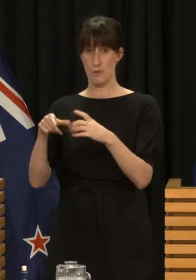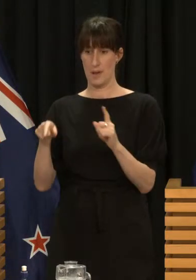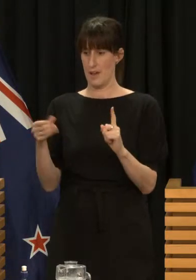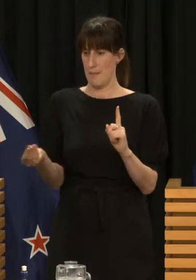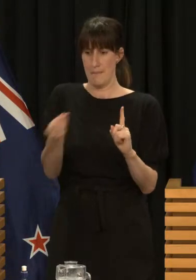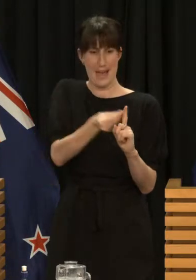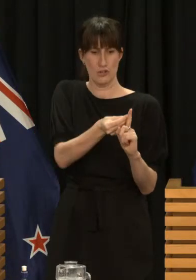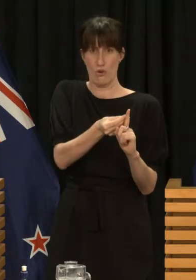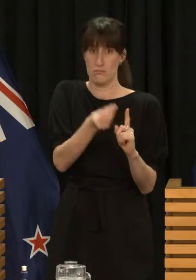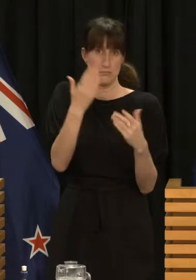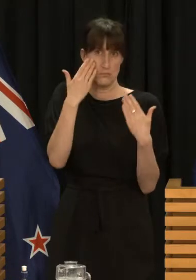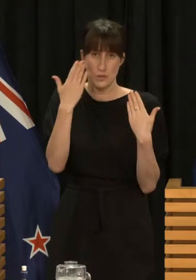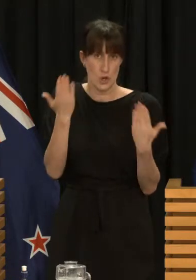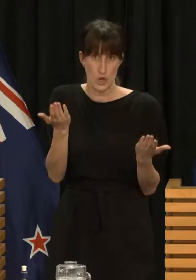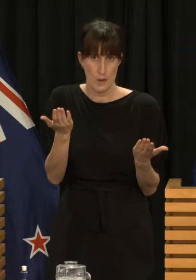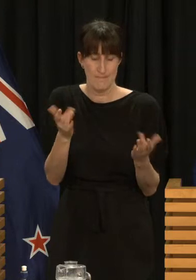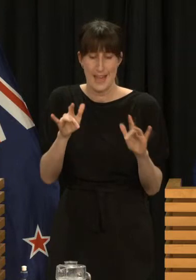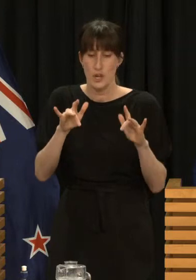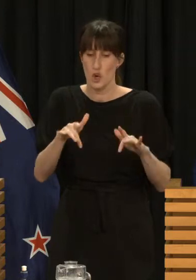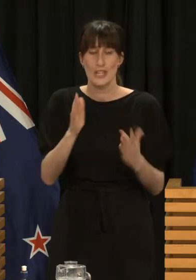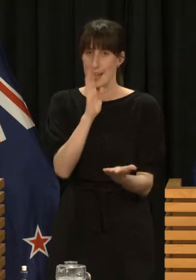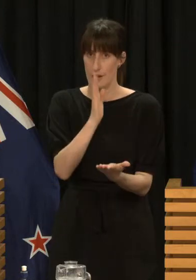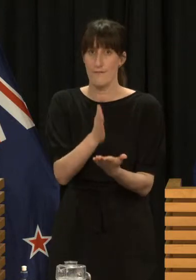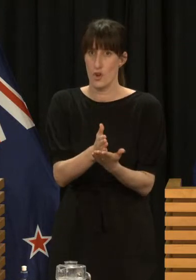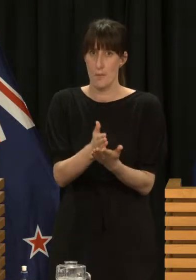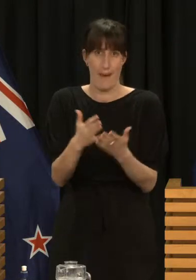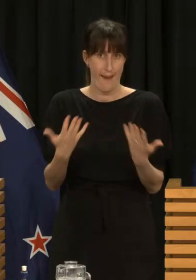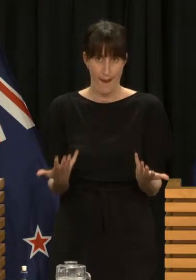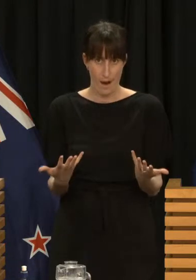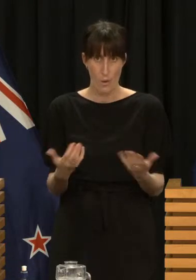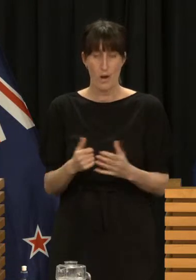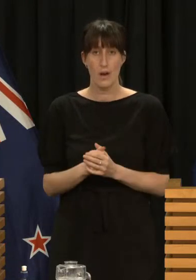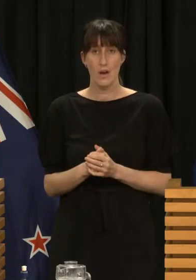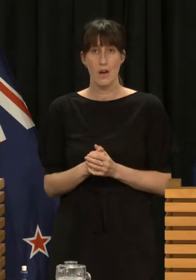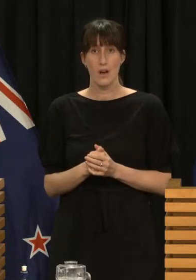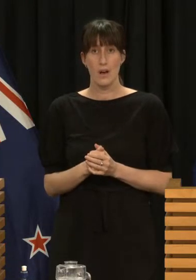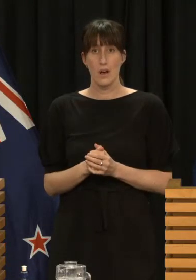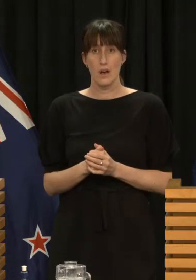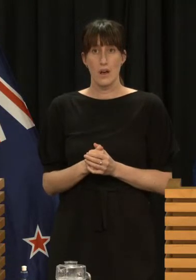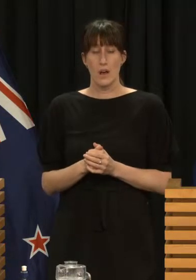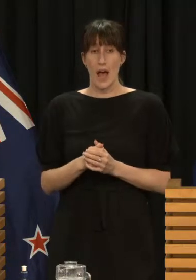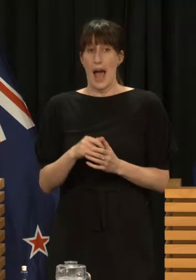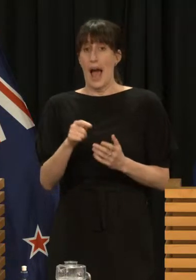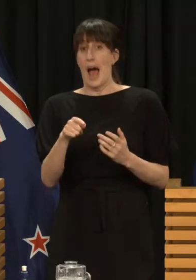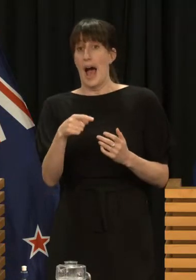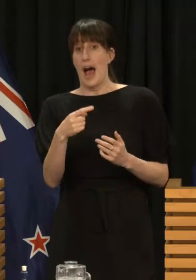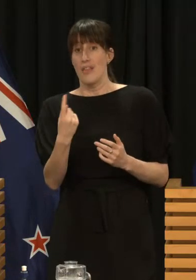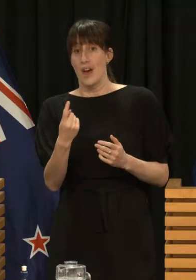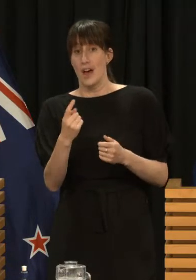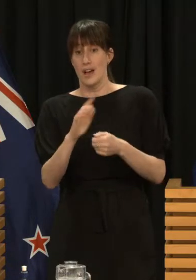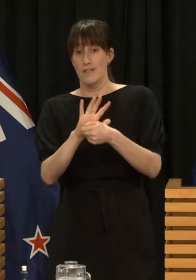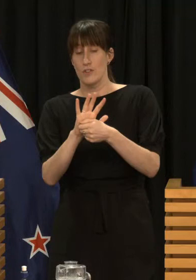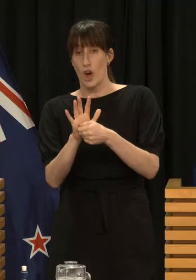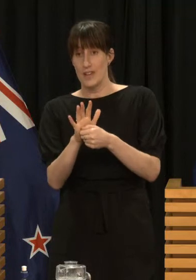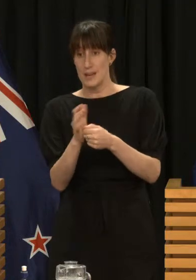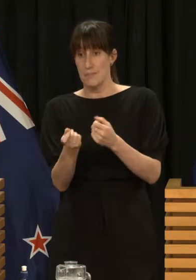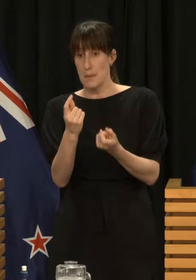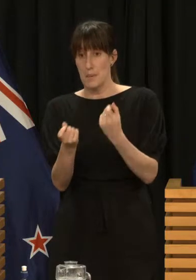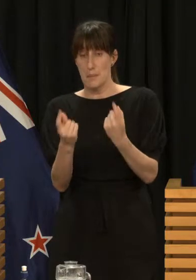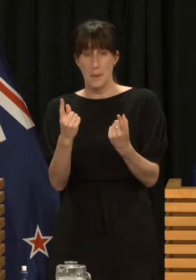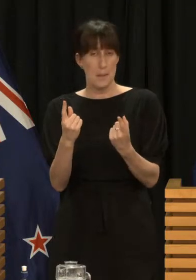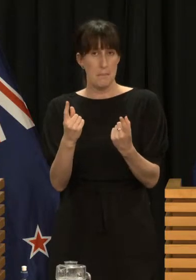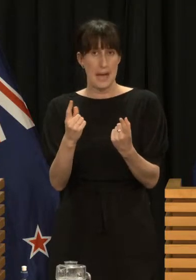with, and we're not in a position at this stage to completely rule out other as yet unidentified cases flowing from